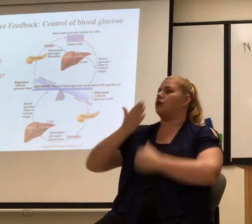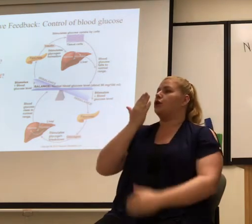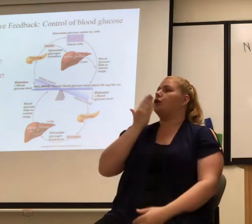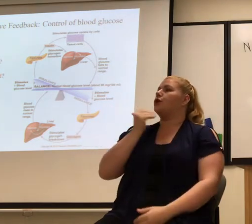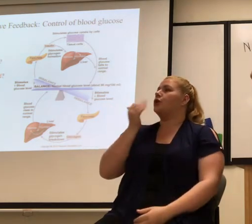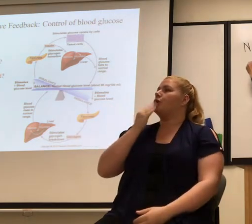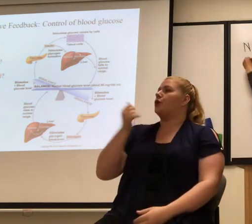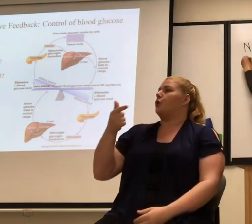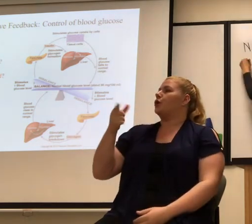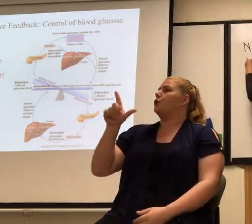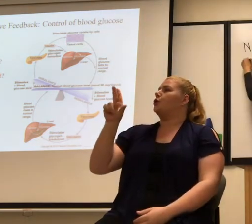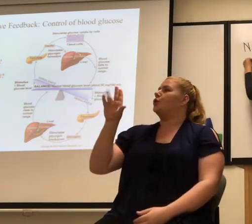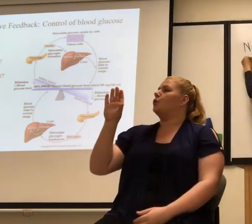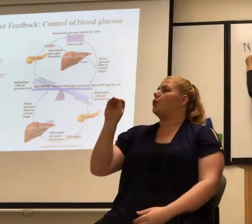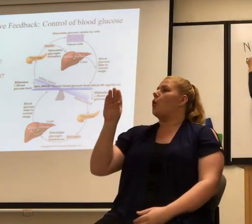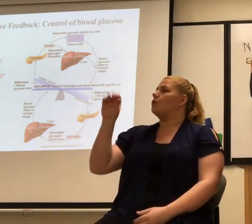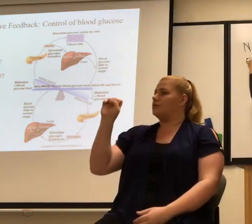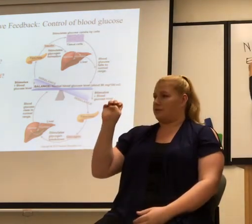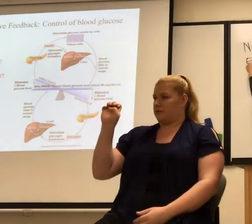number